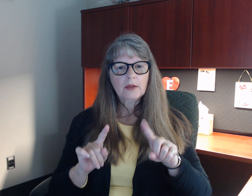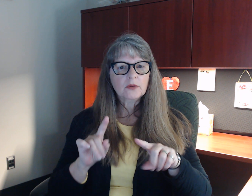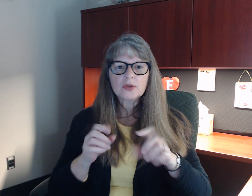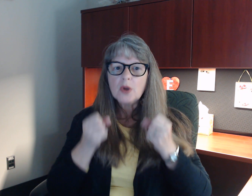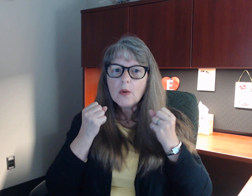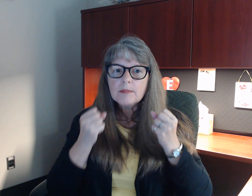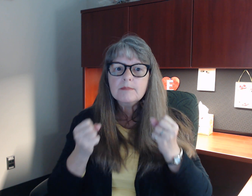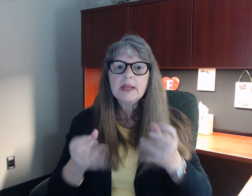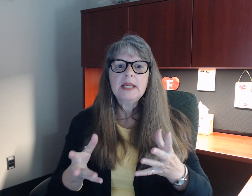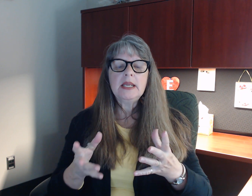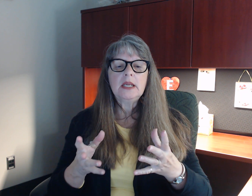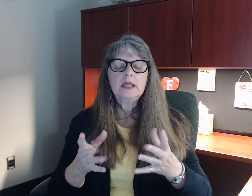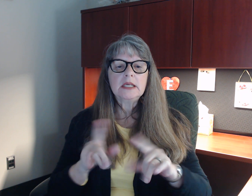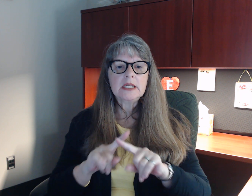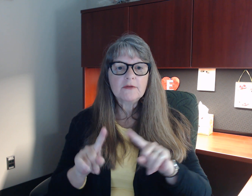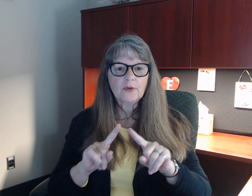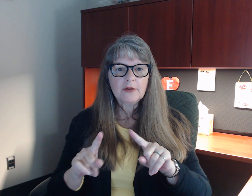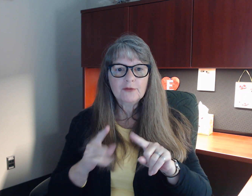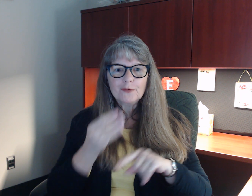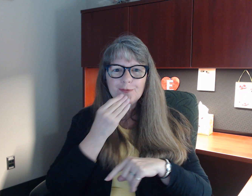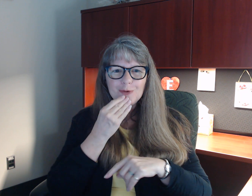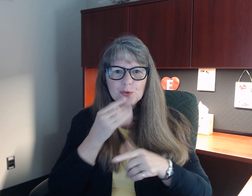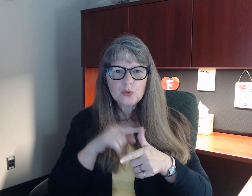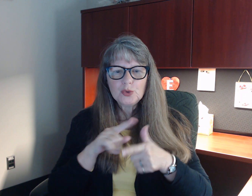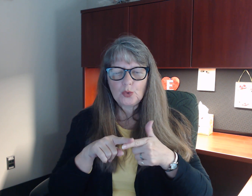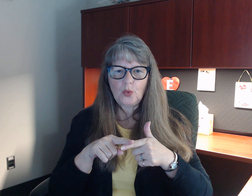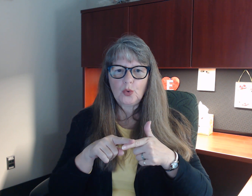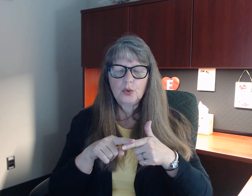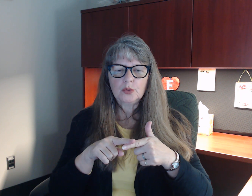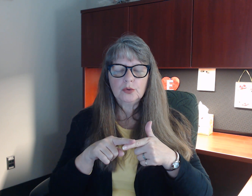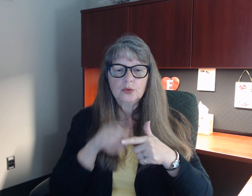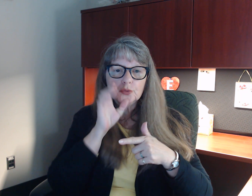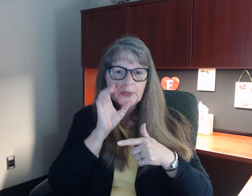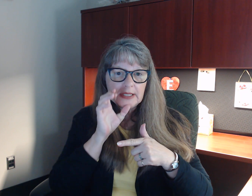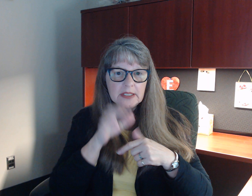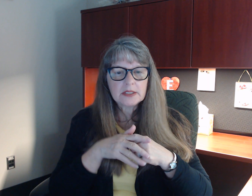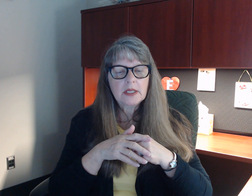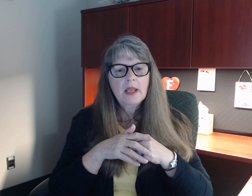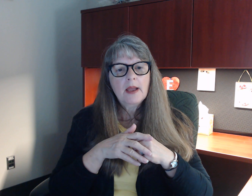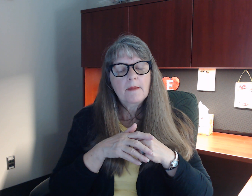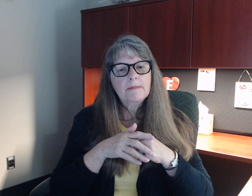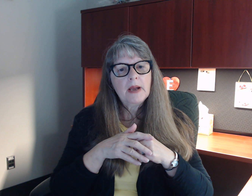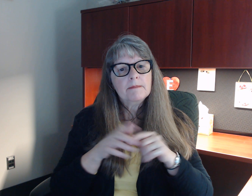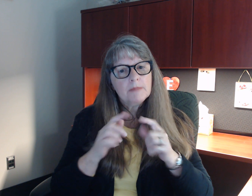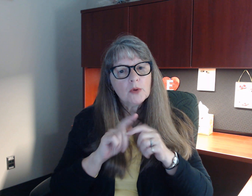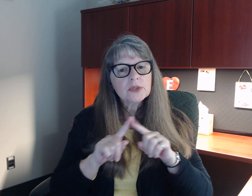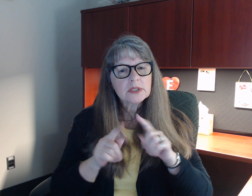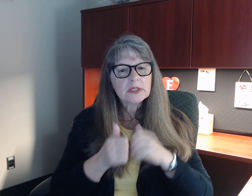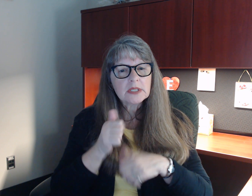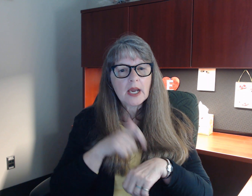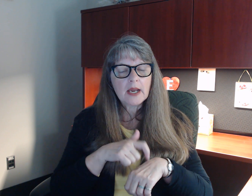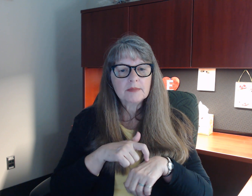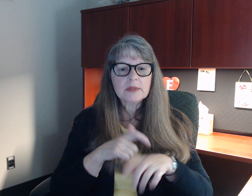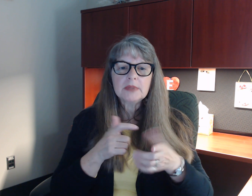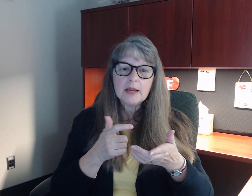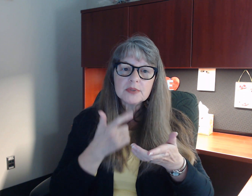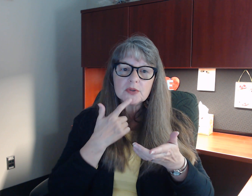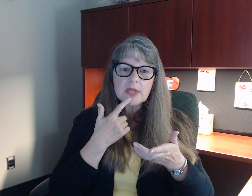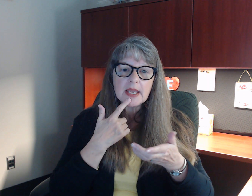there's so many different foods or drinks, but most of the time, sometimes they'll say